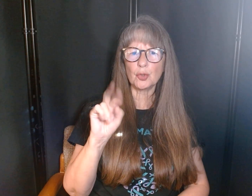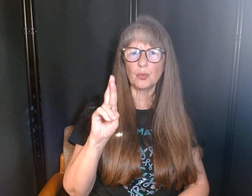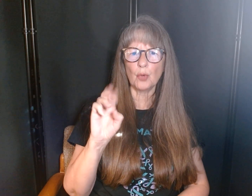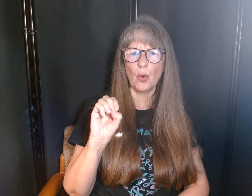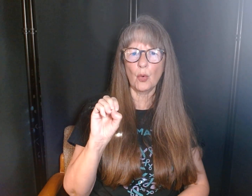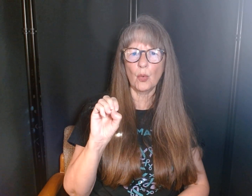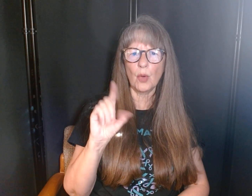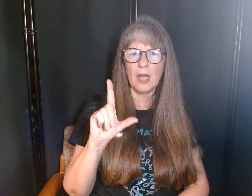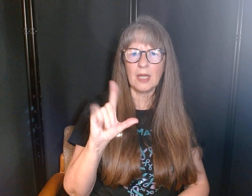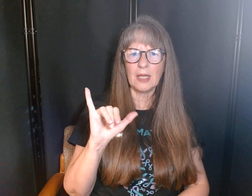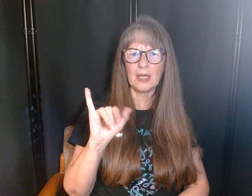electrolytes